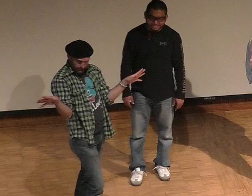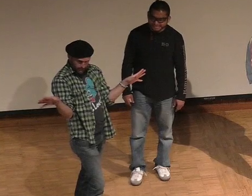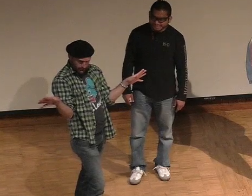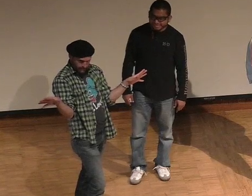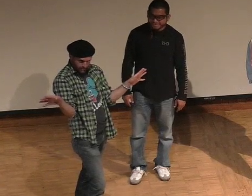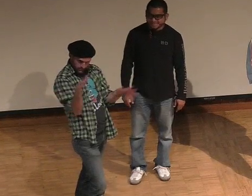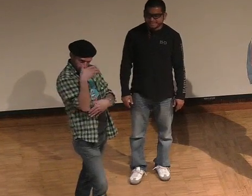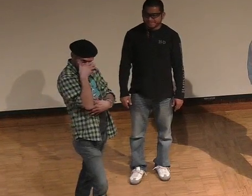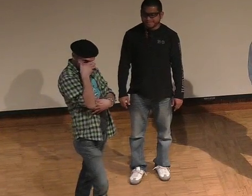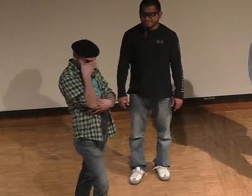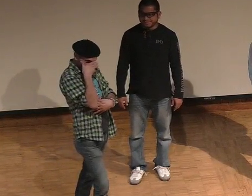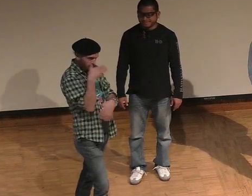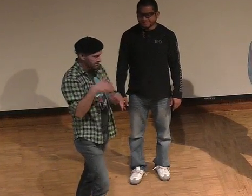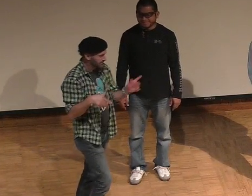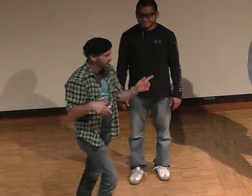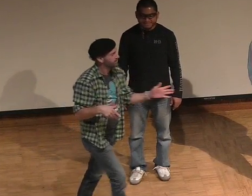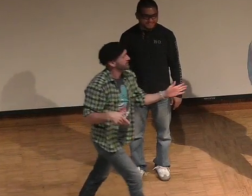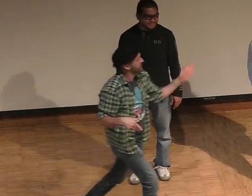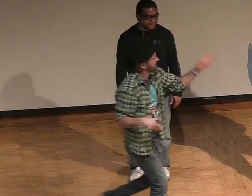No, I was going to get you.